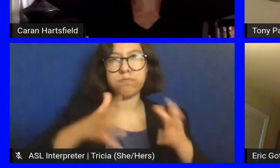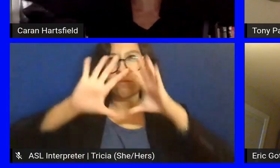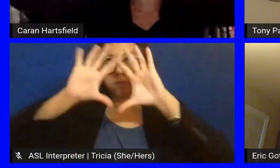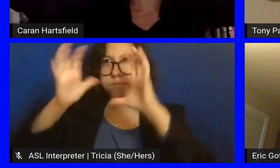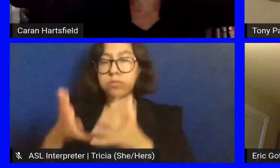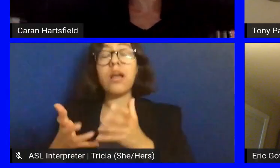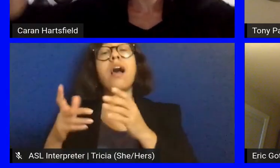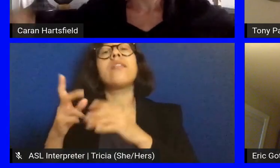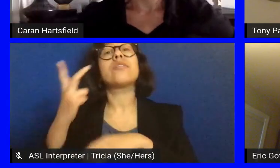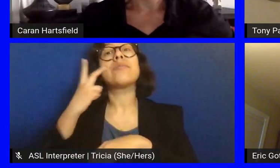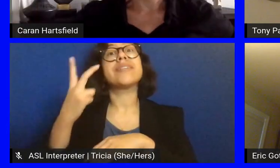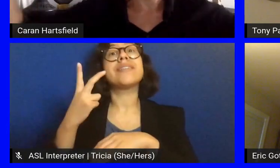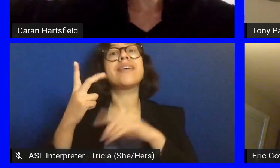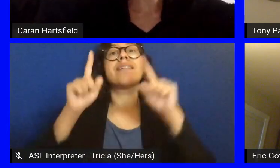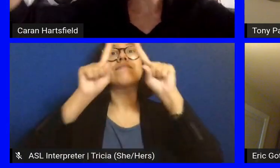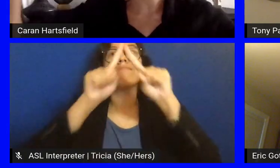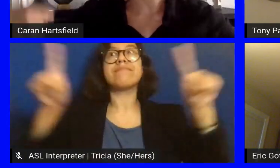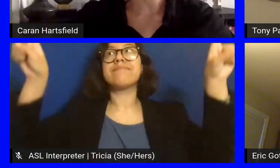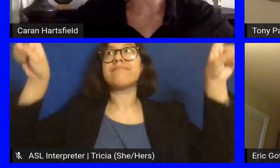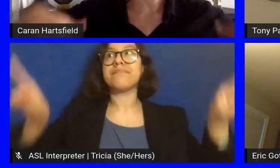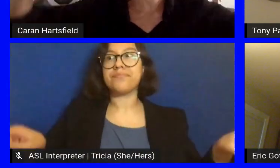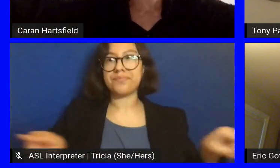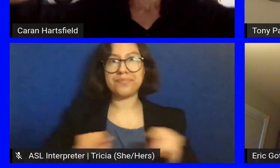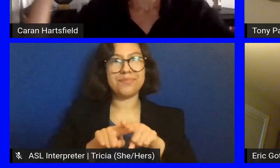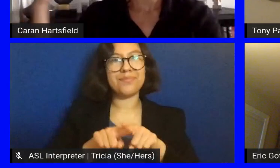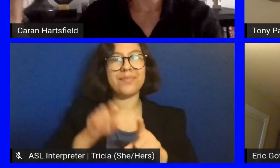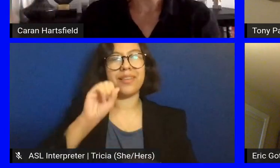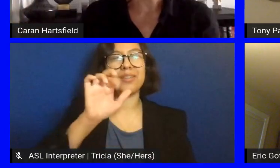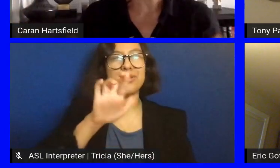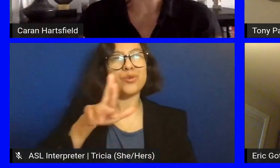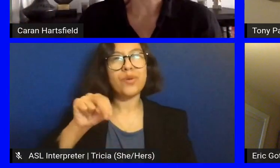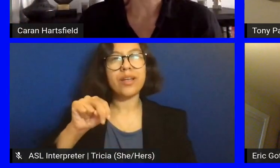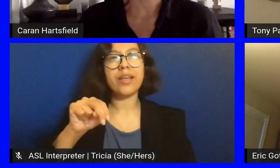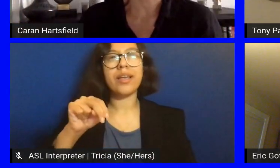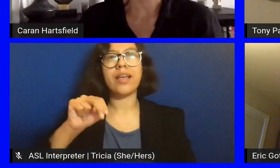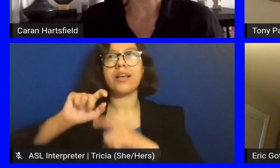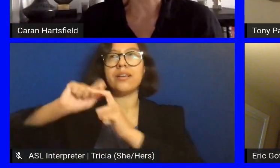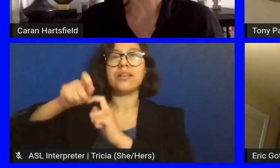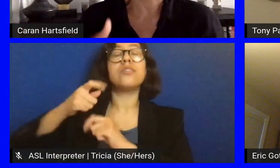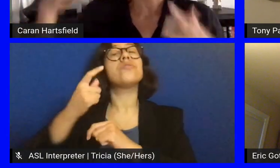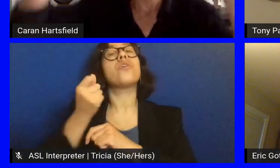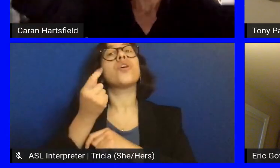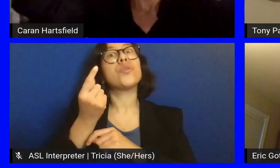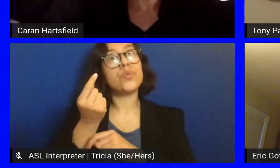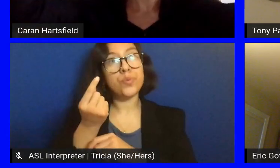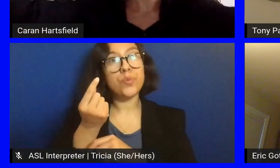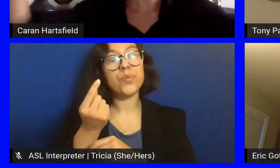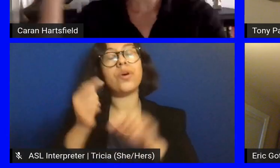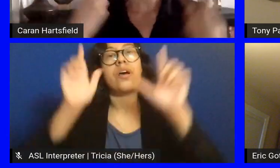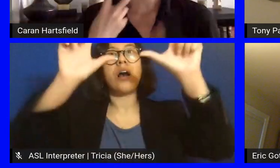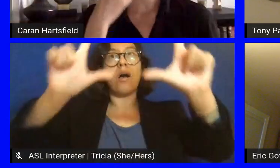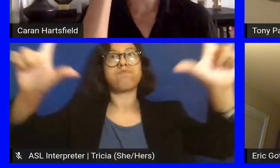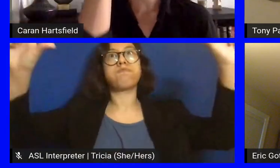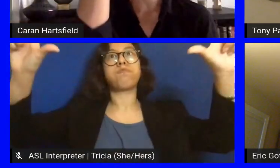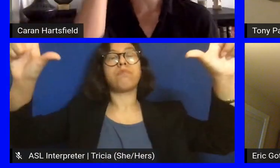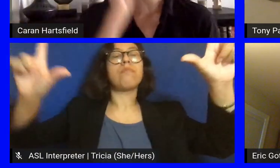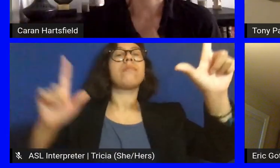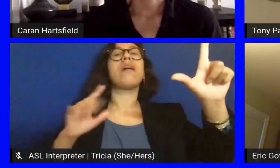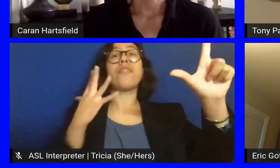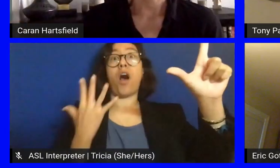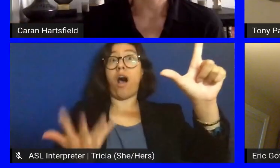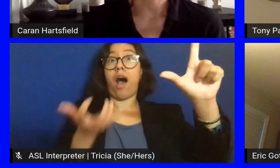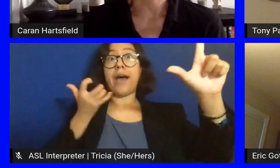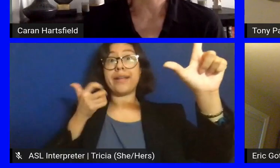floating above, and it's being anchored by ropes. So the audience would stand under the screen and look